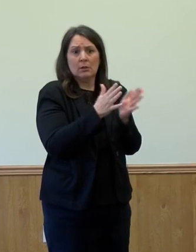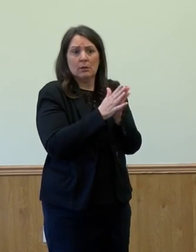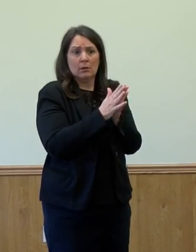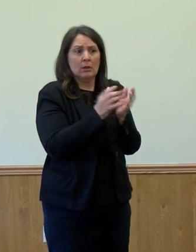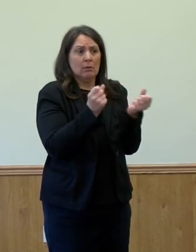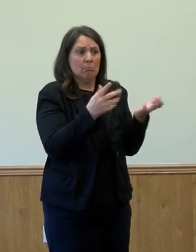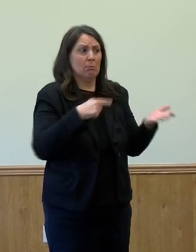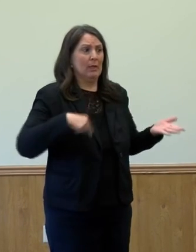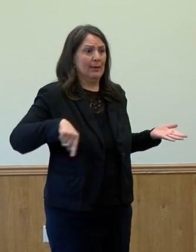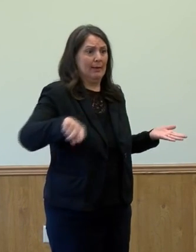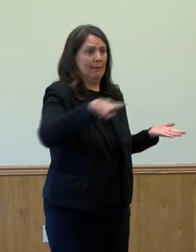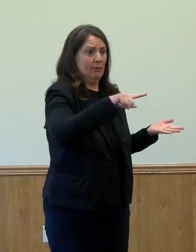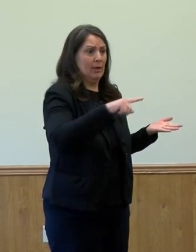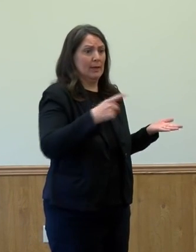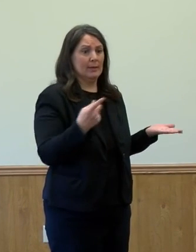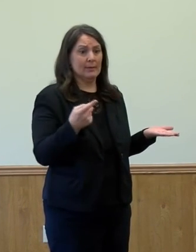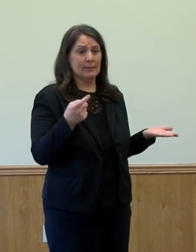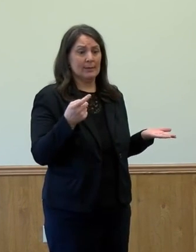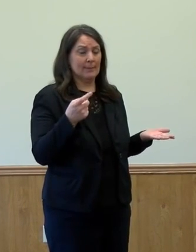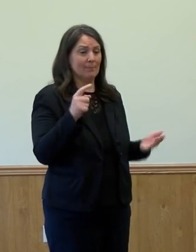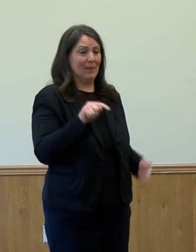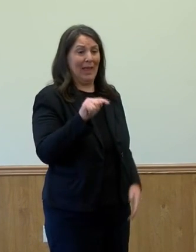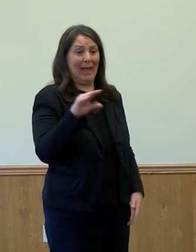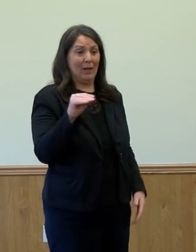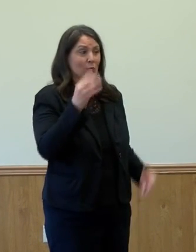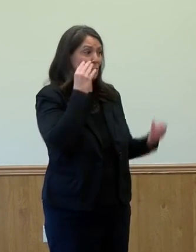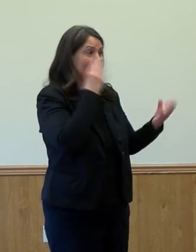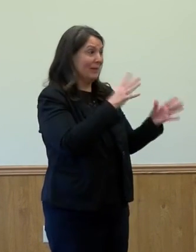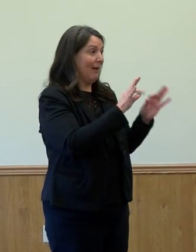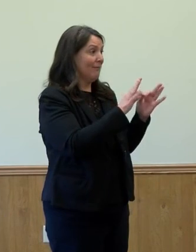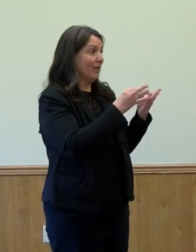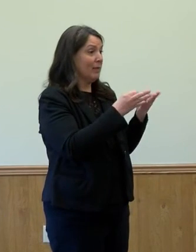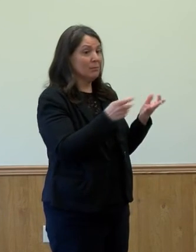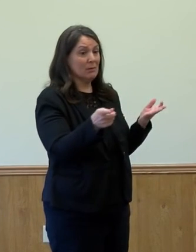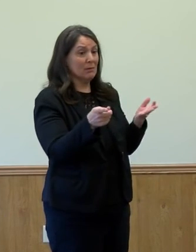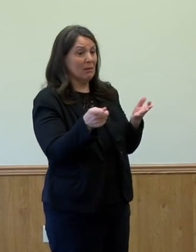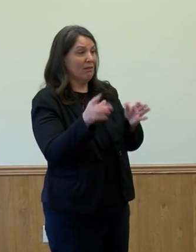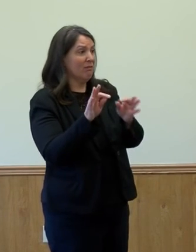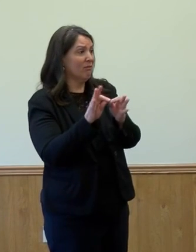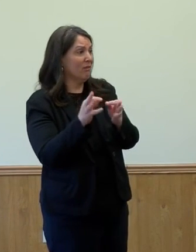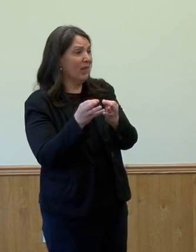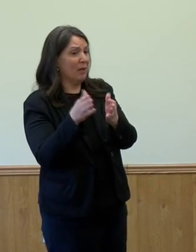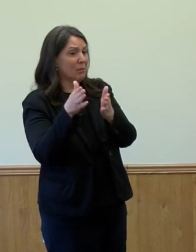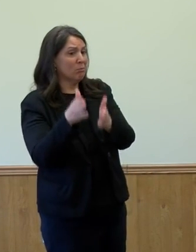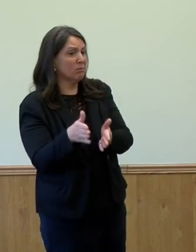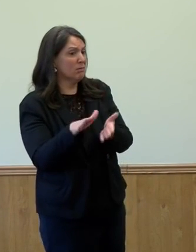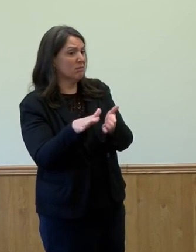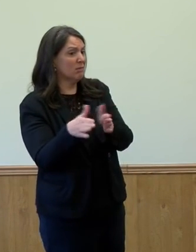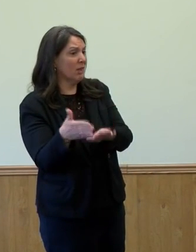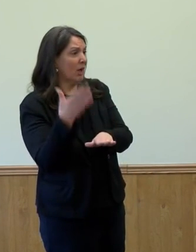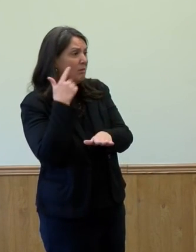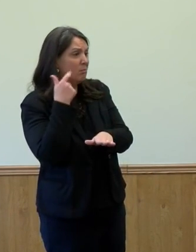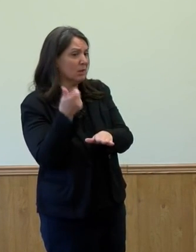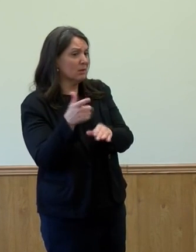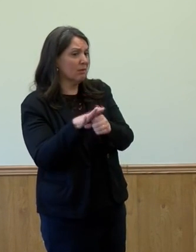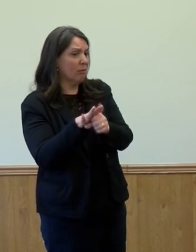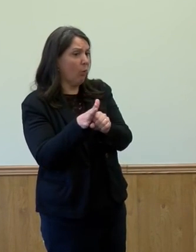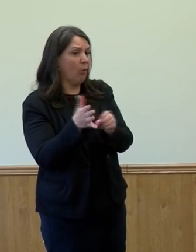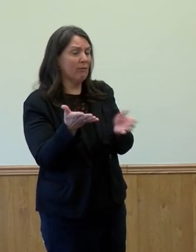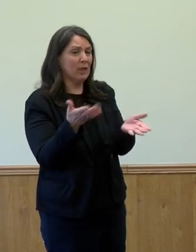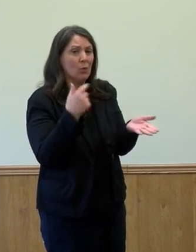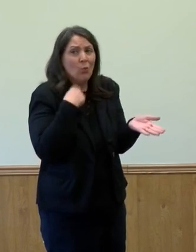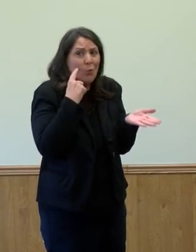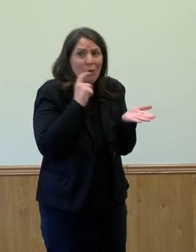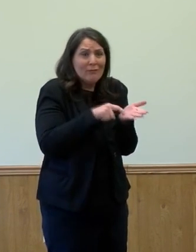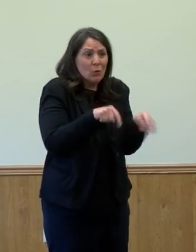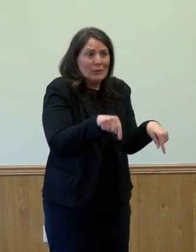have had to notify families about lost loved ones. And so, again, we've seen that entire spectrum in our community. I